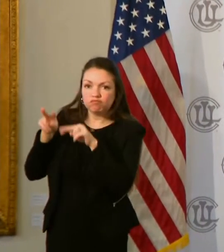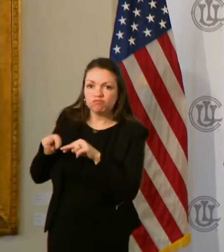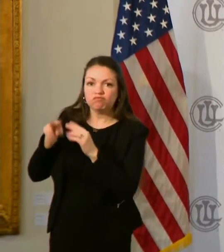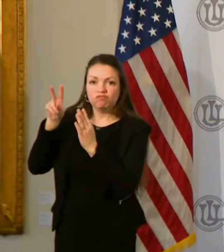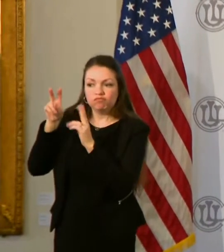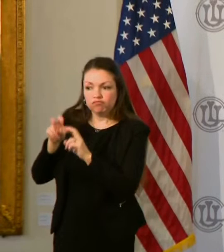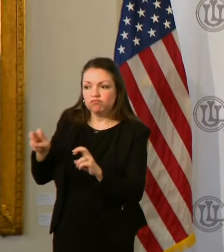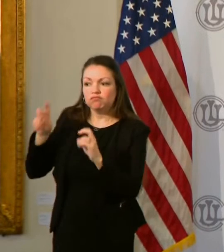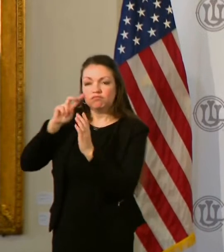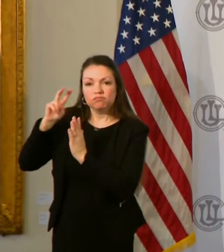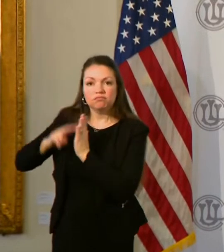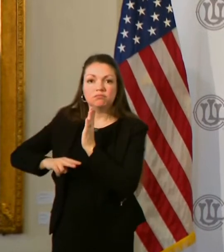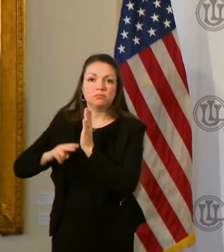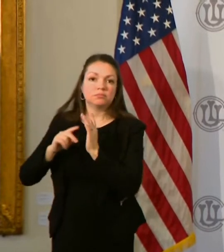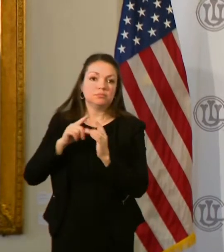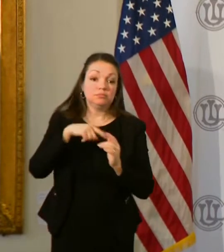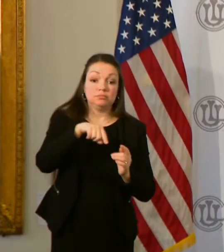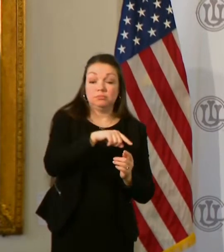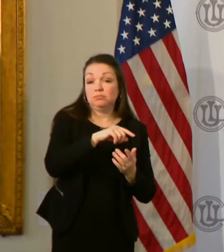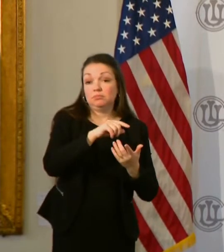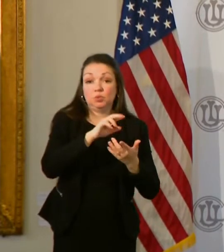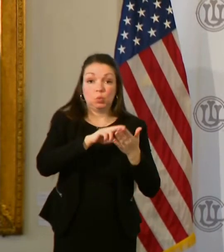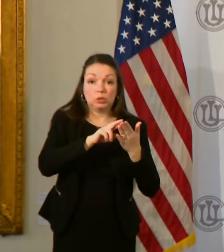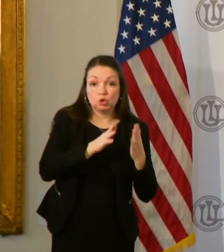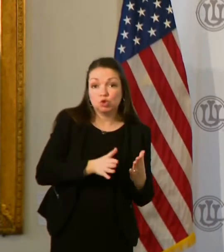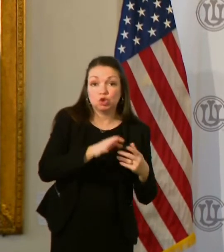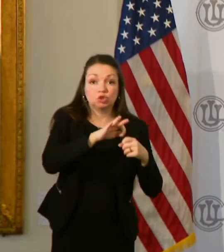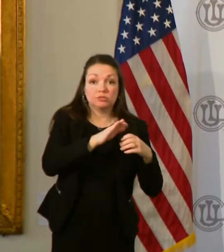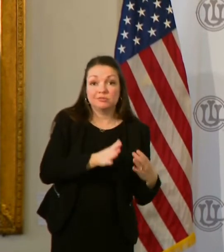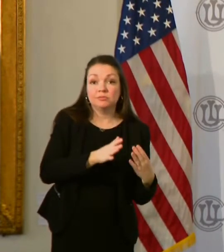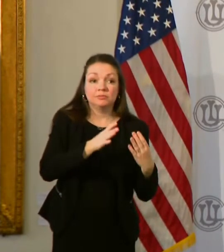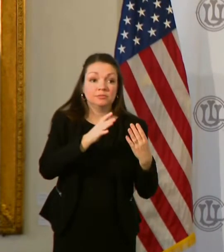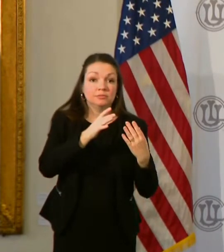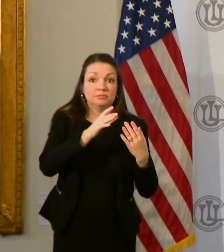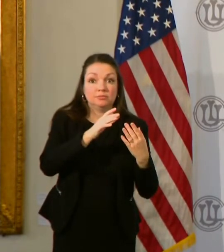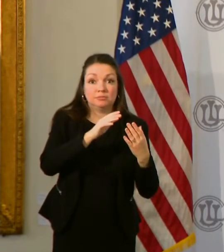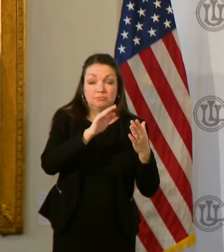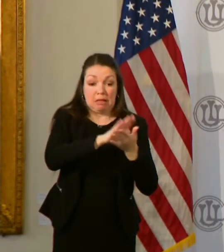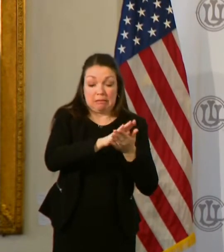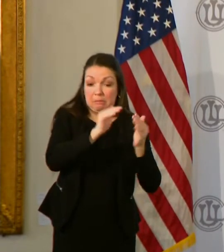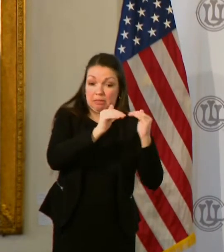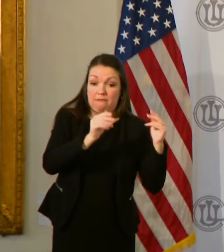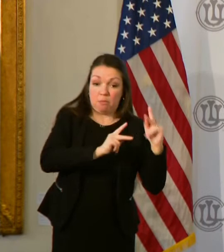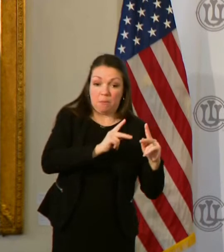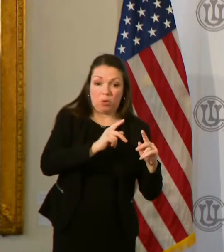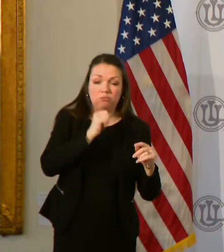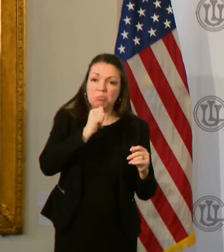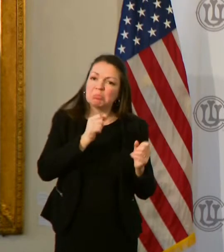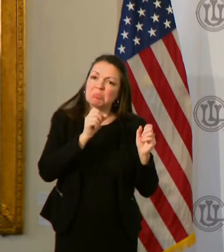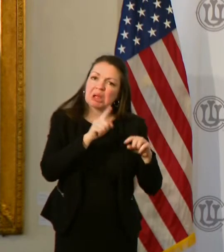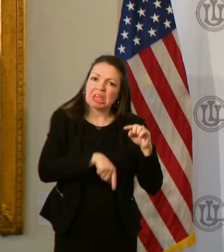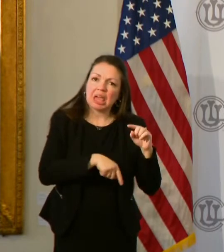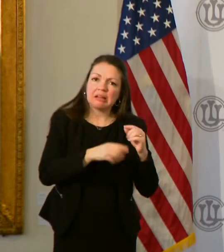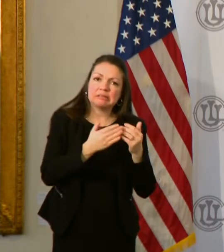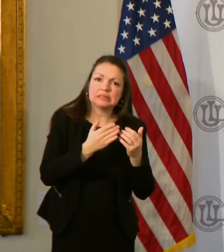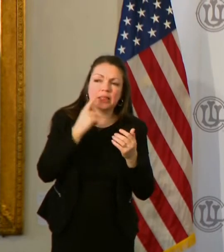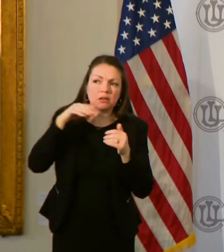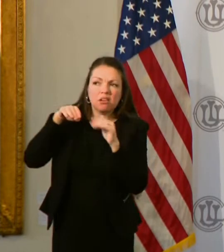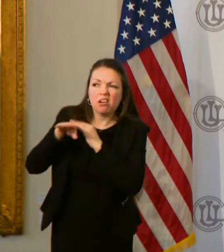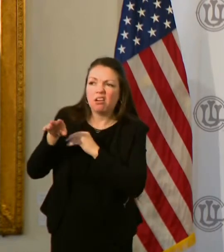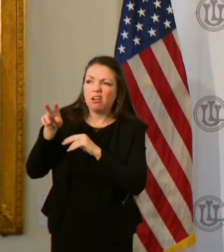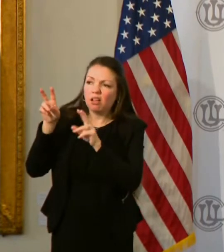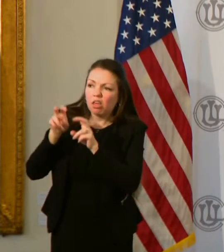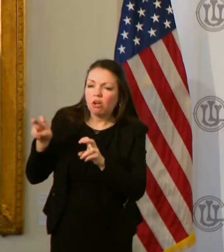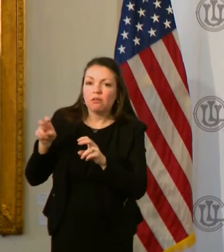that researchers, academics, constituents sometimes don't have the ability to just go in and look. And so in